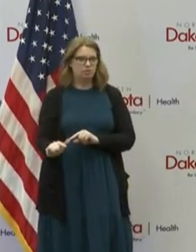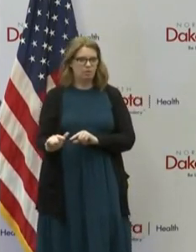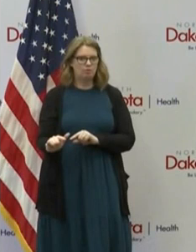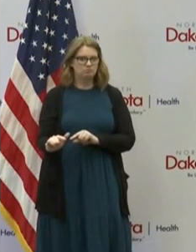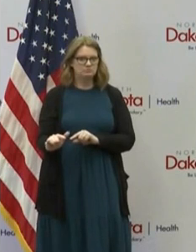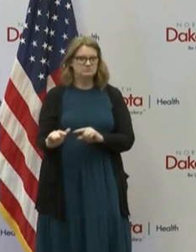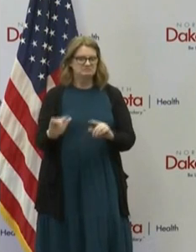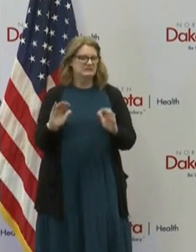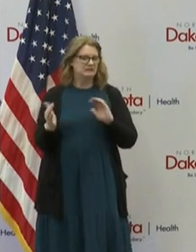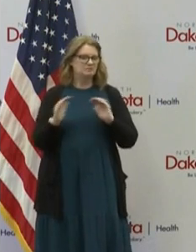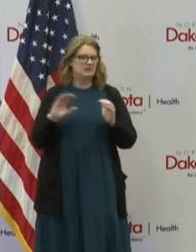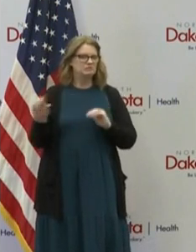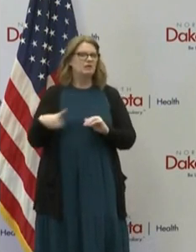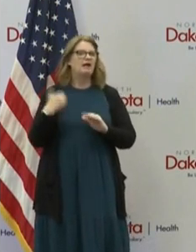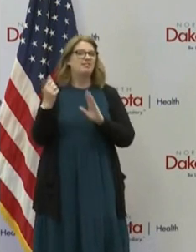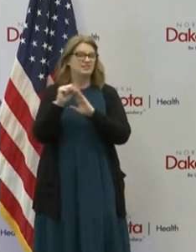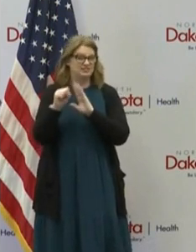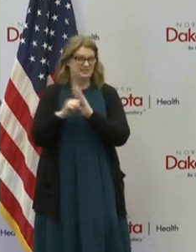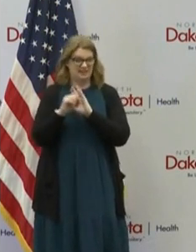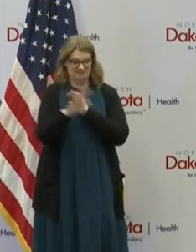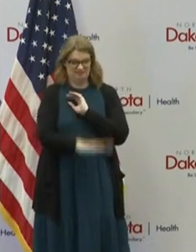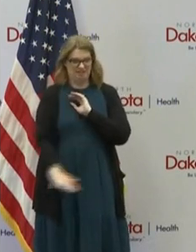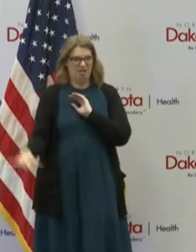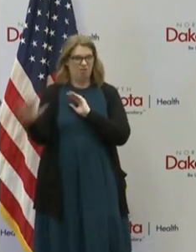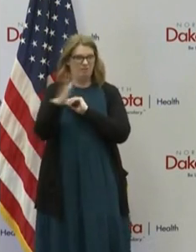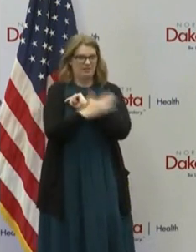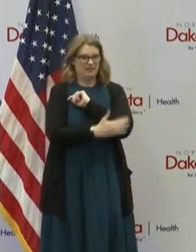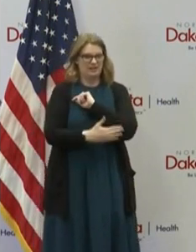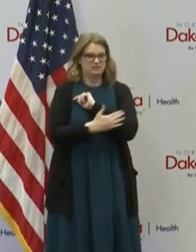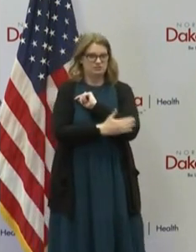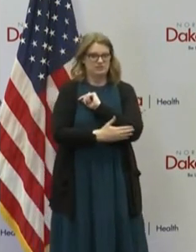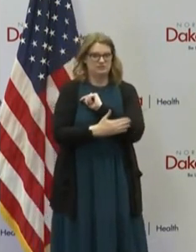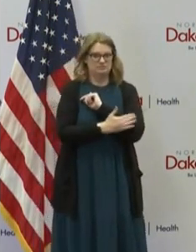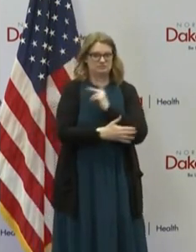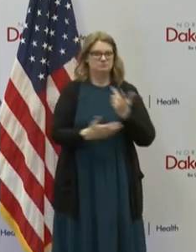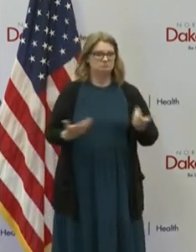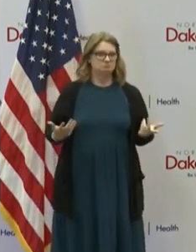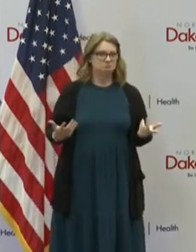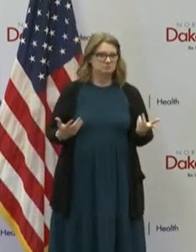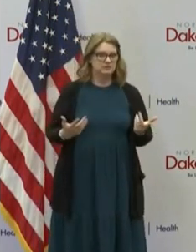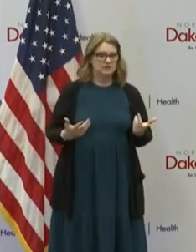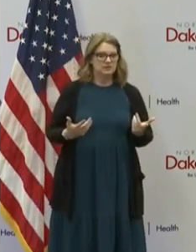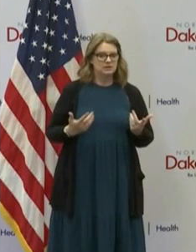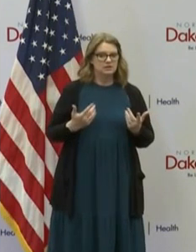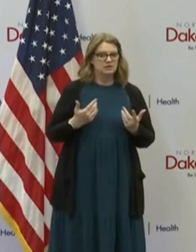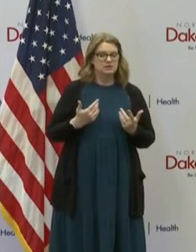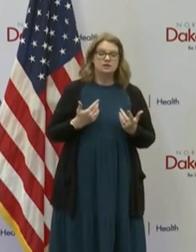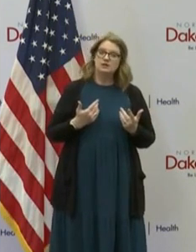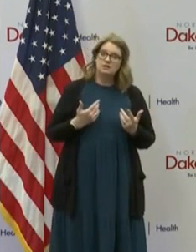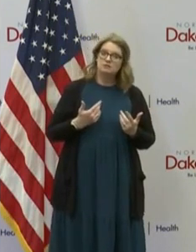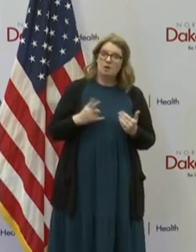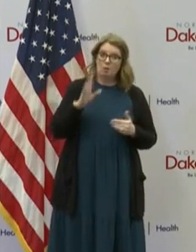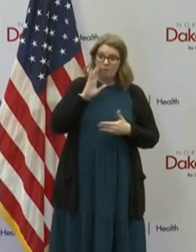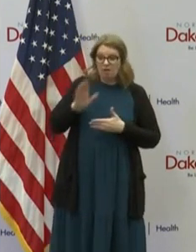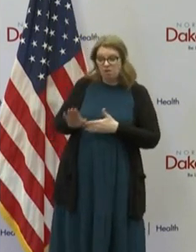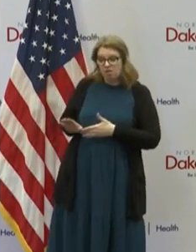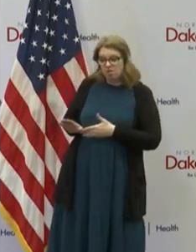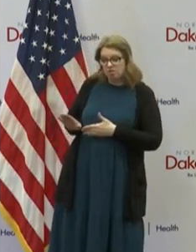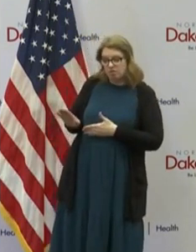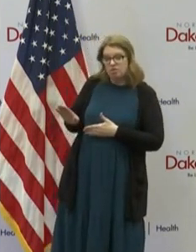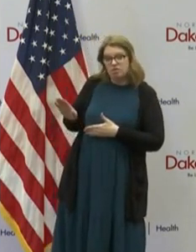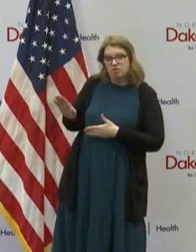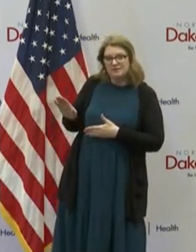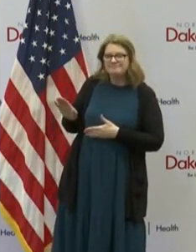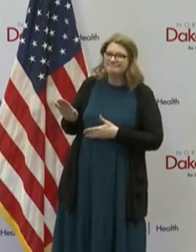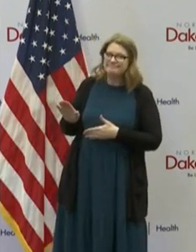virtually every other state in the country, and we expect that this may continue continue to climb slightly. It'll stay very low, but as